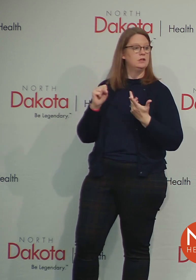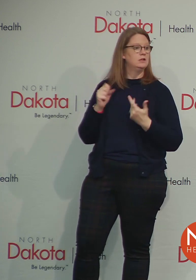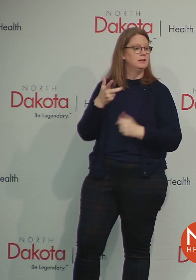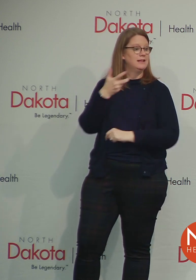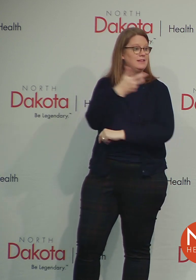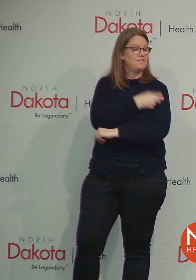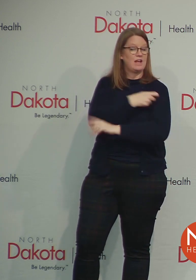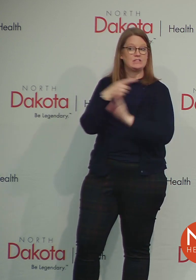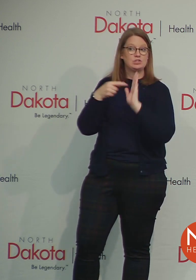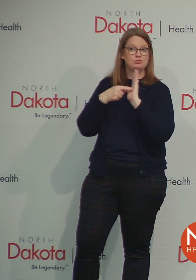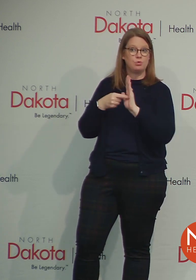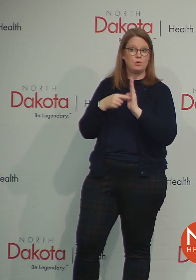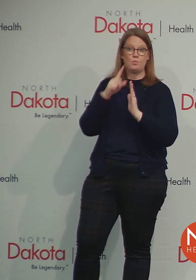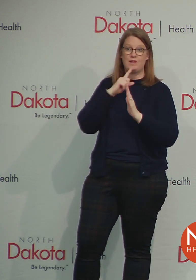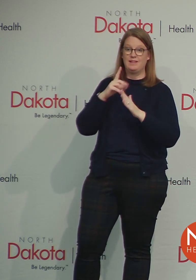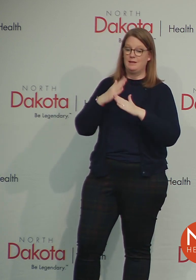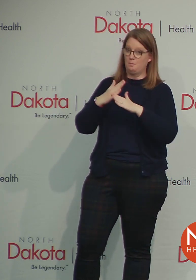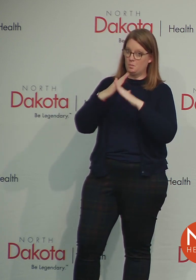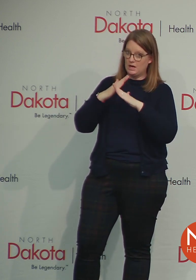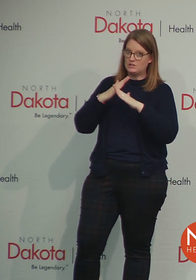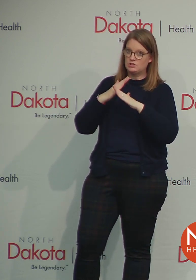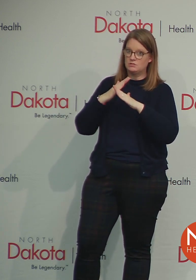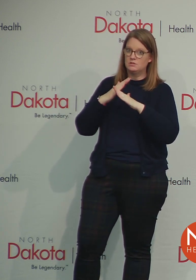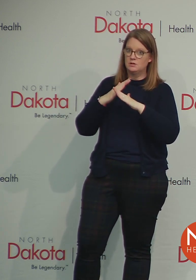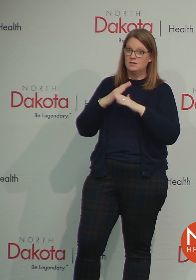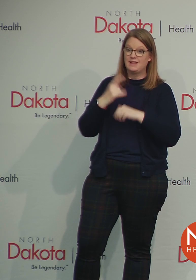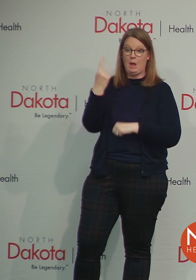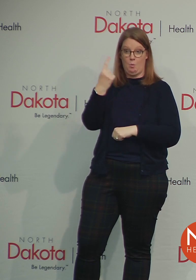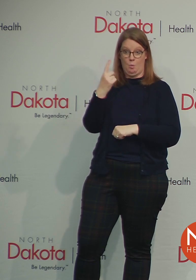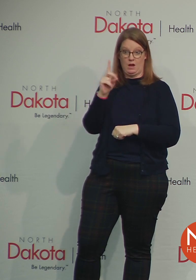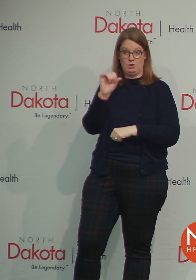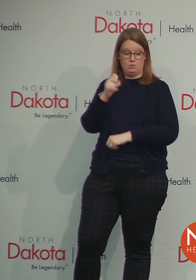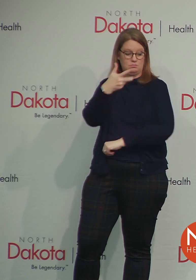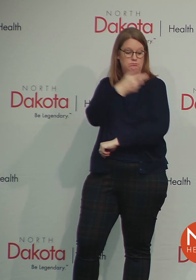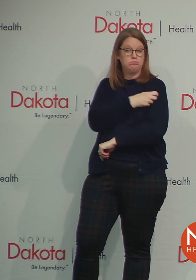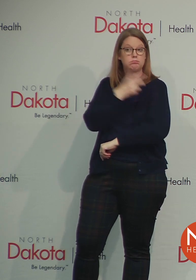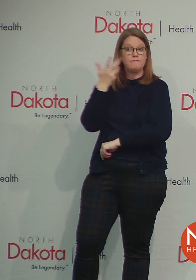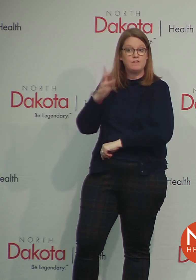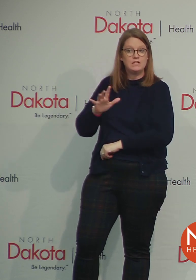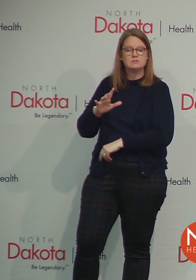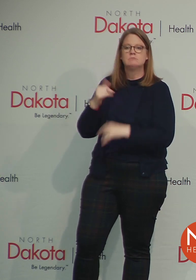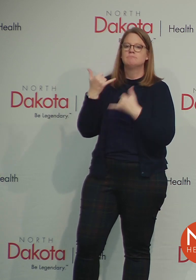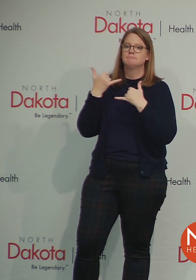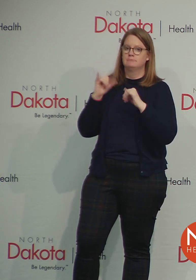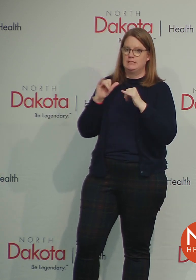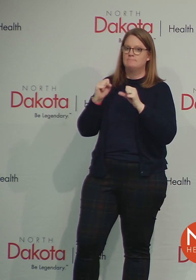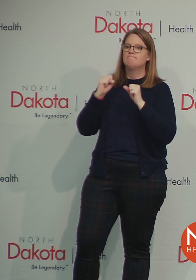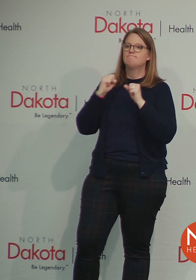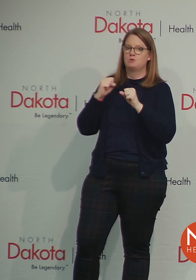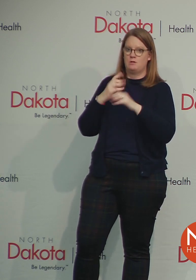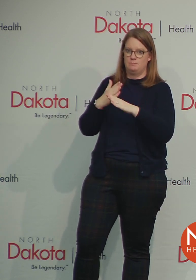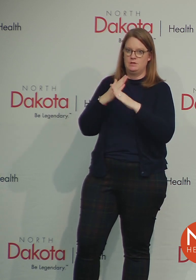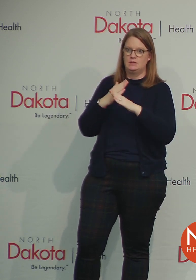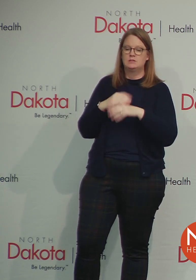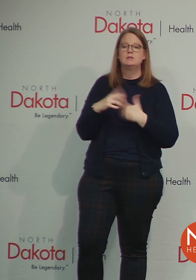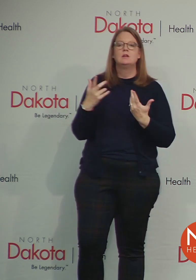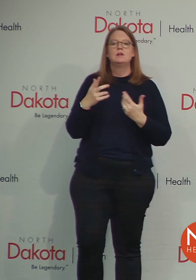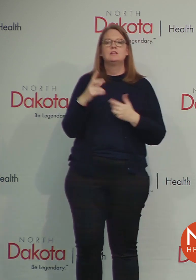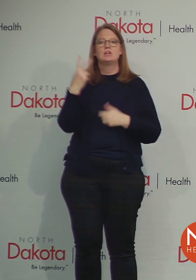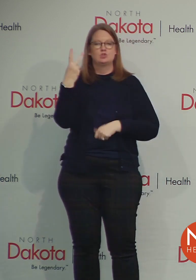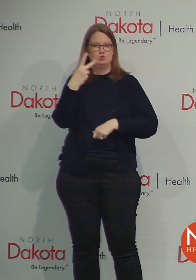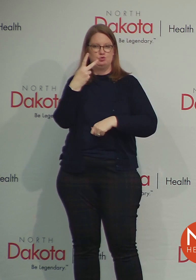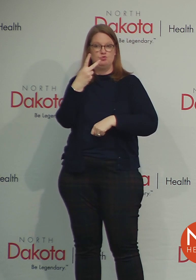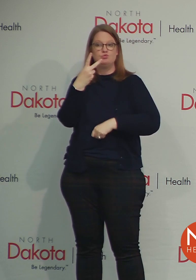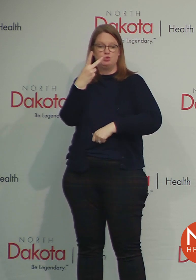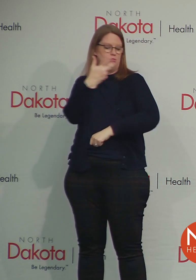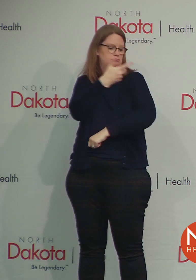is showing strong protection after even one dose. It is a 2-dose series, 21 days apart, but it's